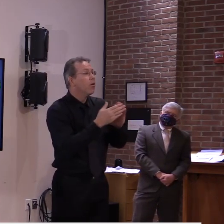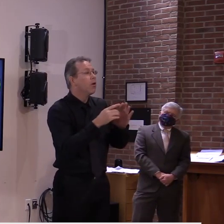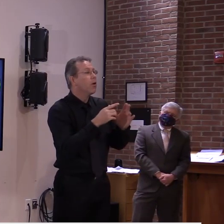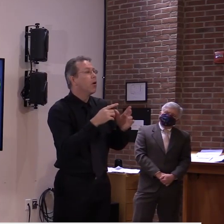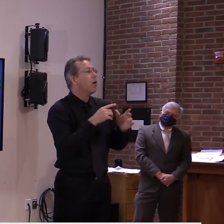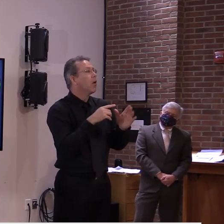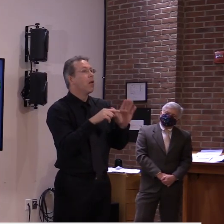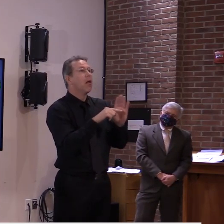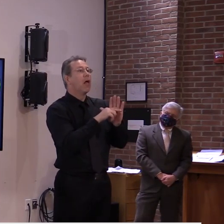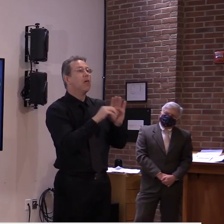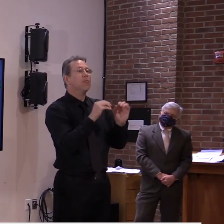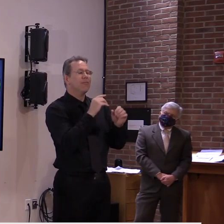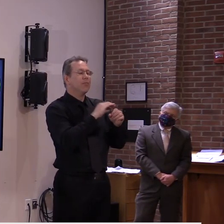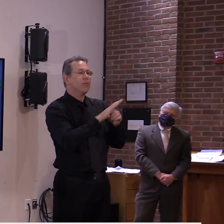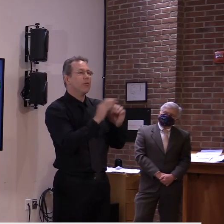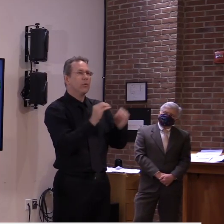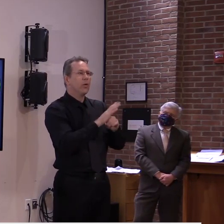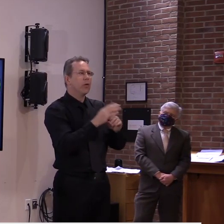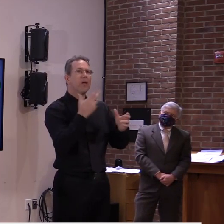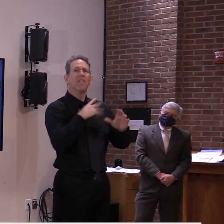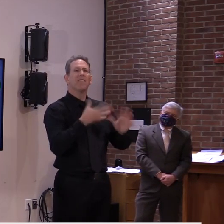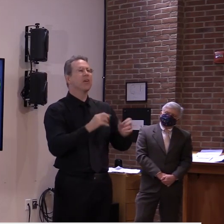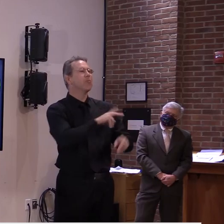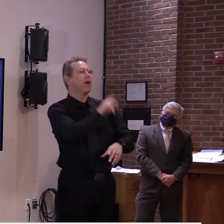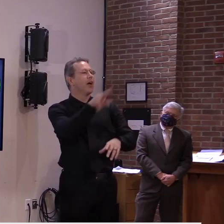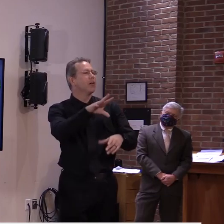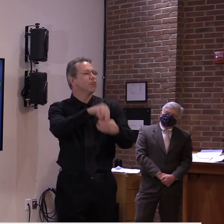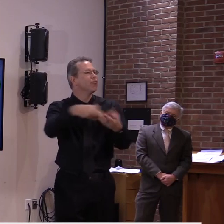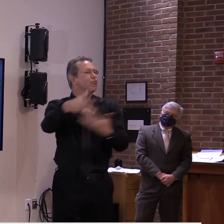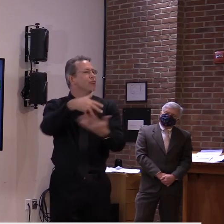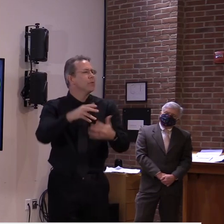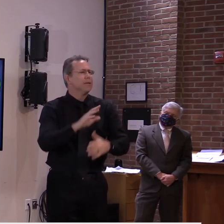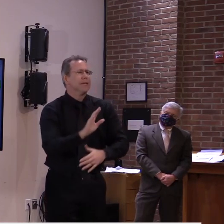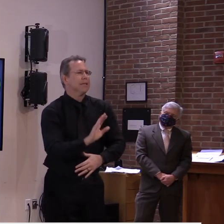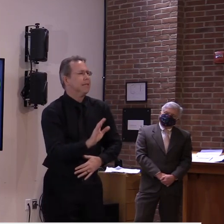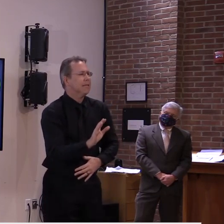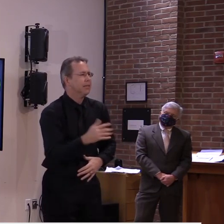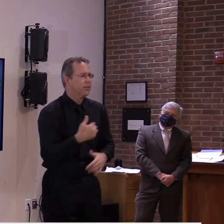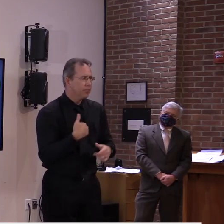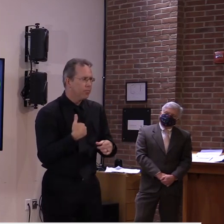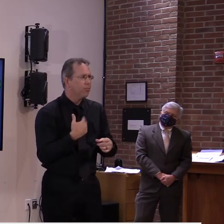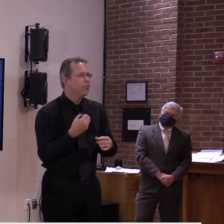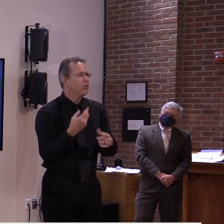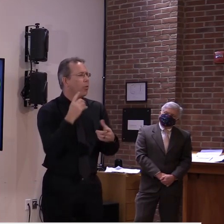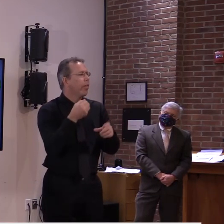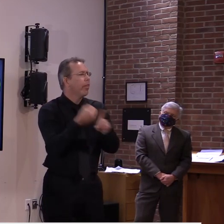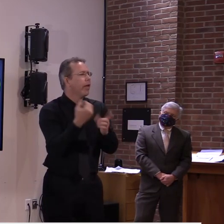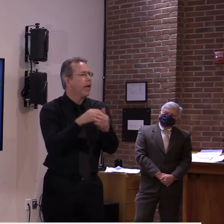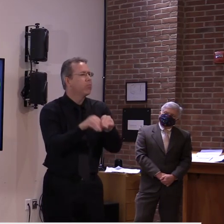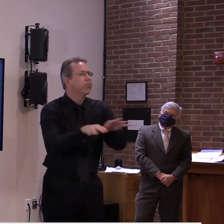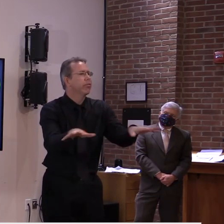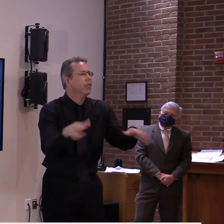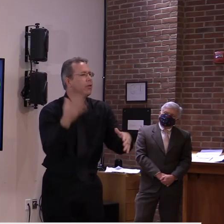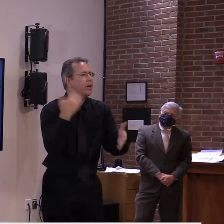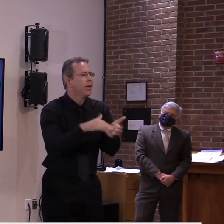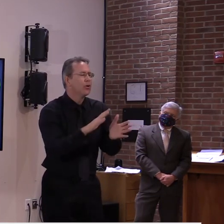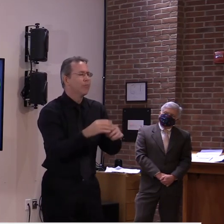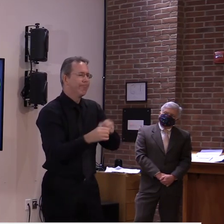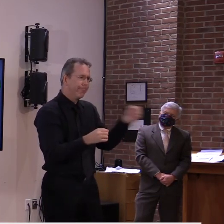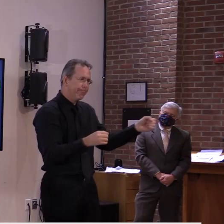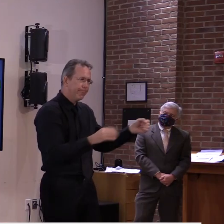COVID positive for some period of time. And there's a risk actually of them turning COVID negative and us